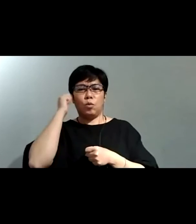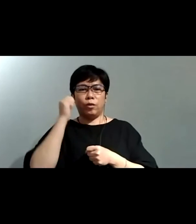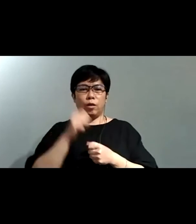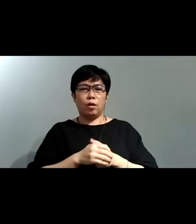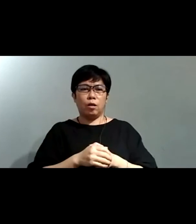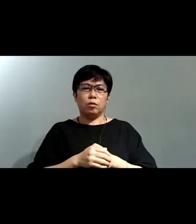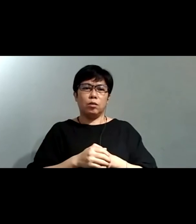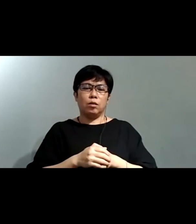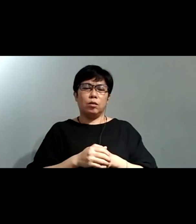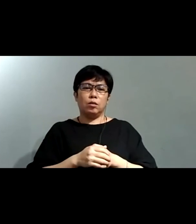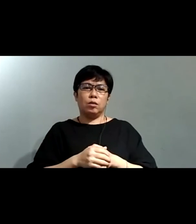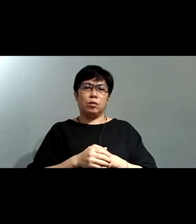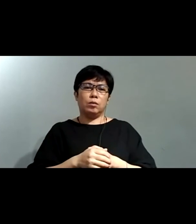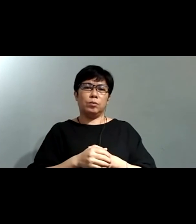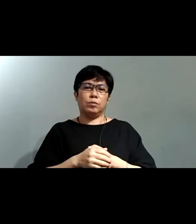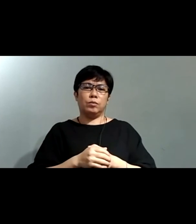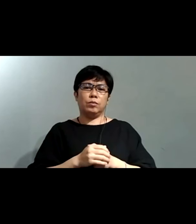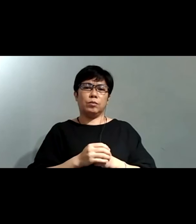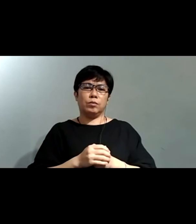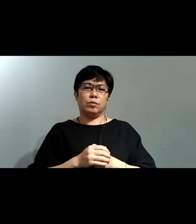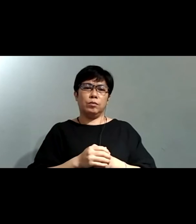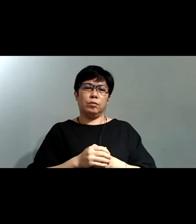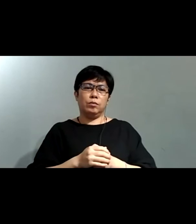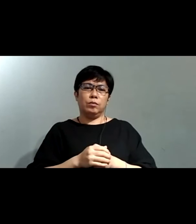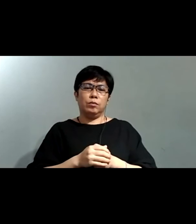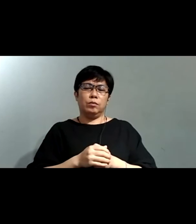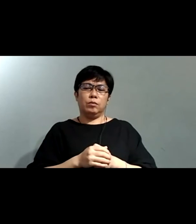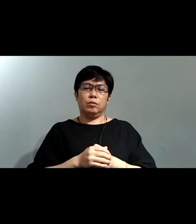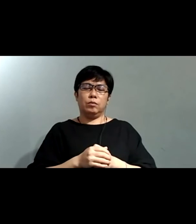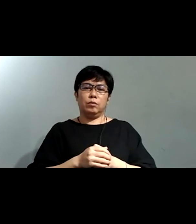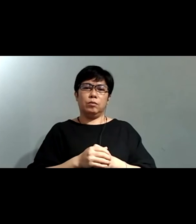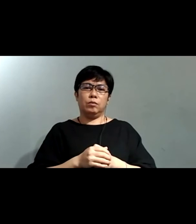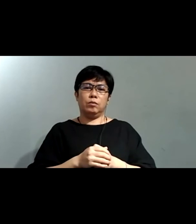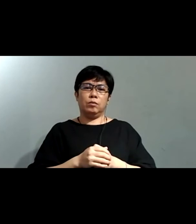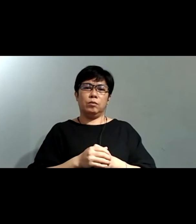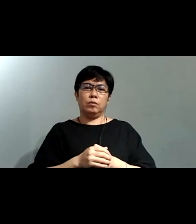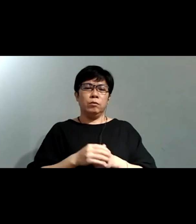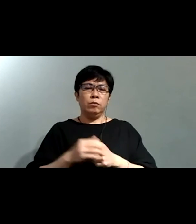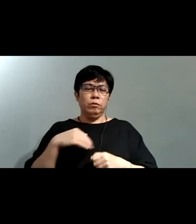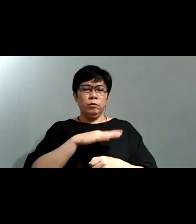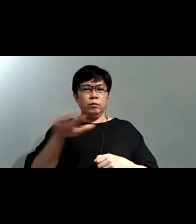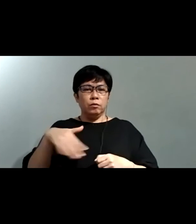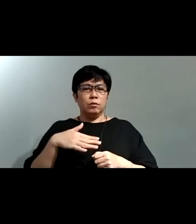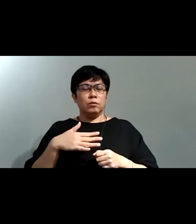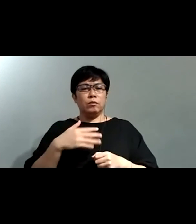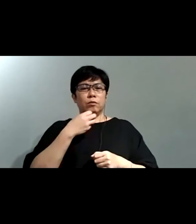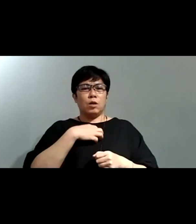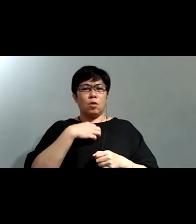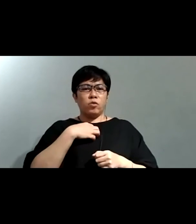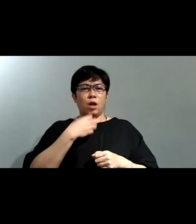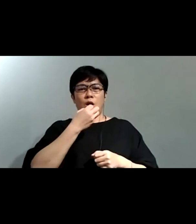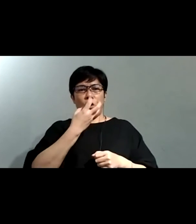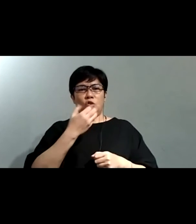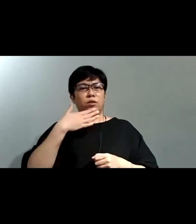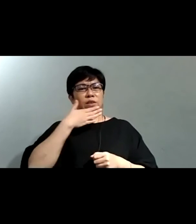And then, however, we think that the characteristics of the youth is like that. They